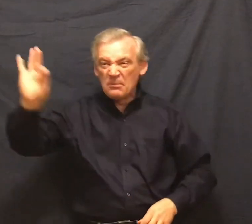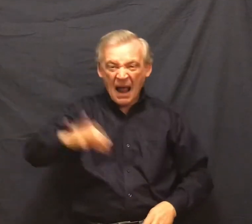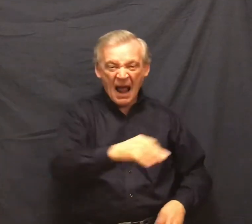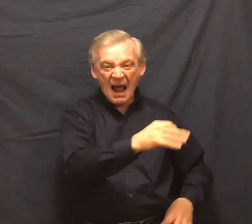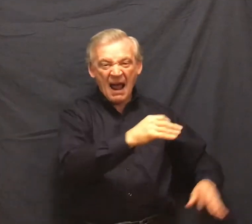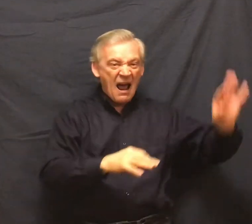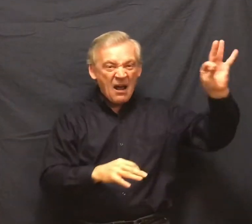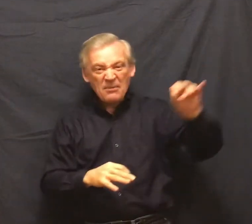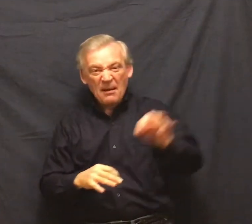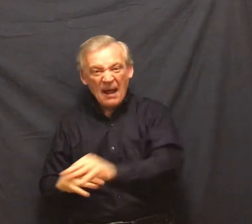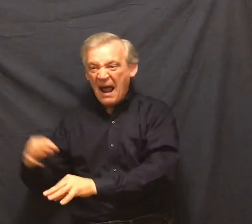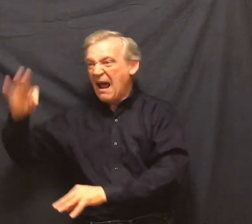The wooden latch raised.